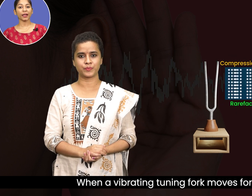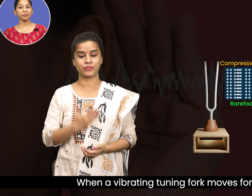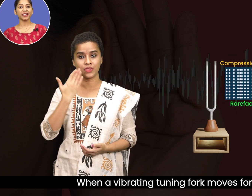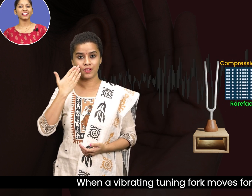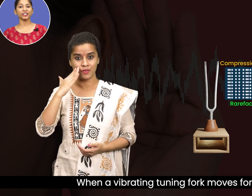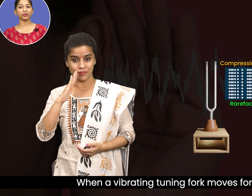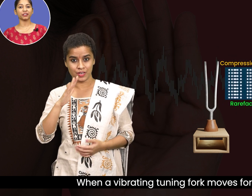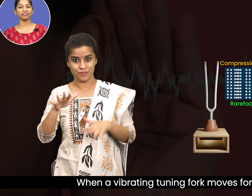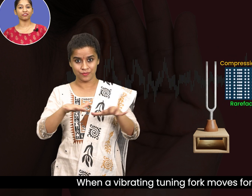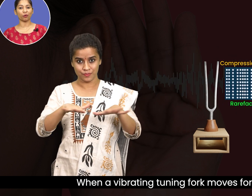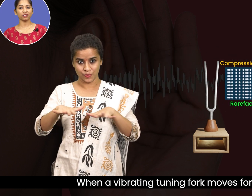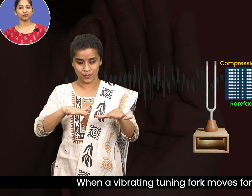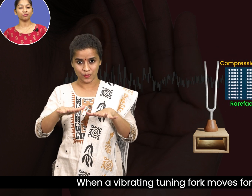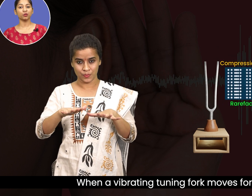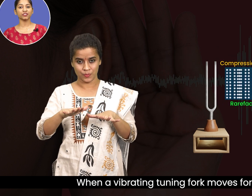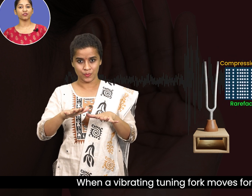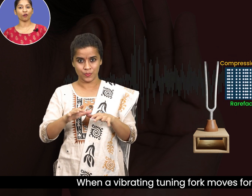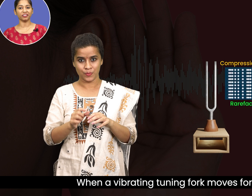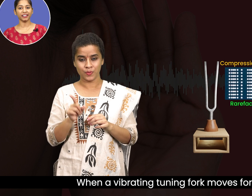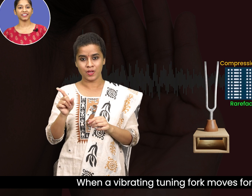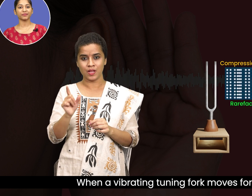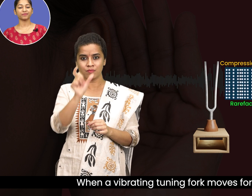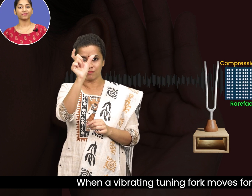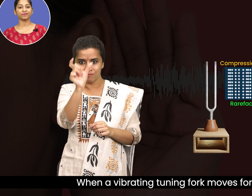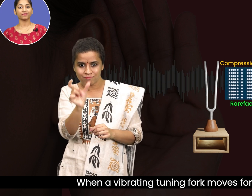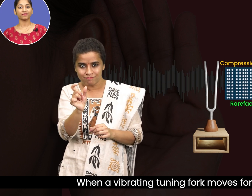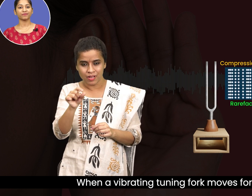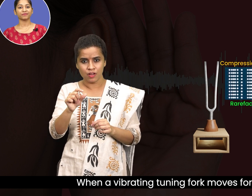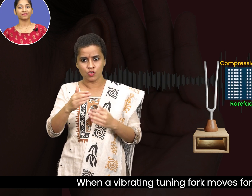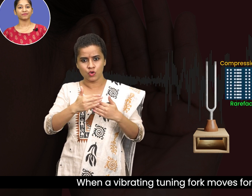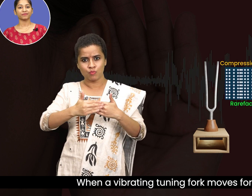When a vibrating tuning fork moves forward,